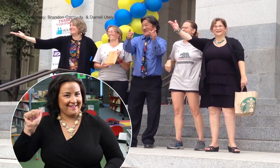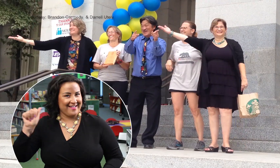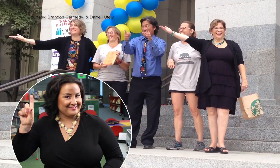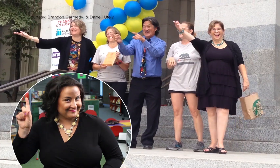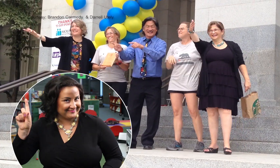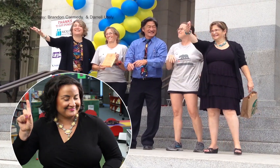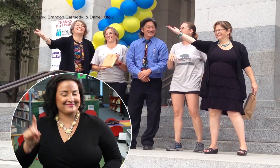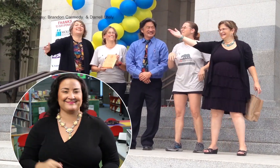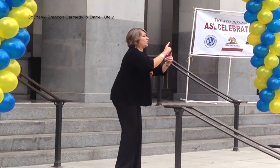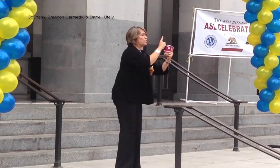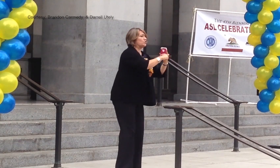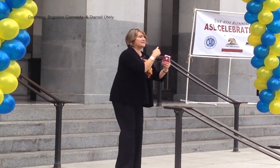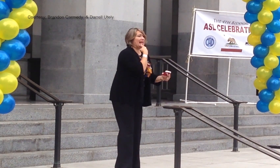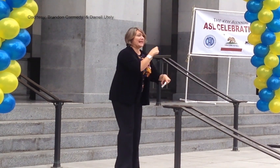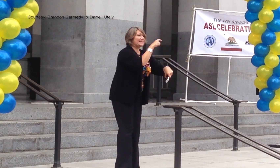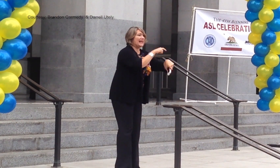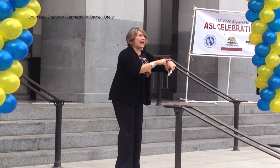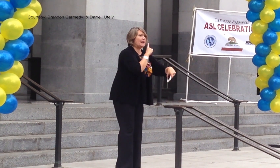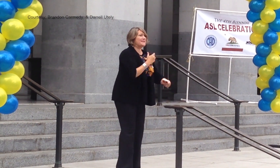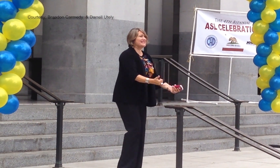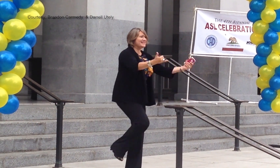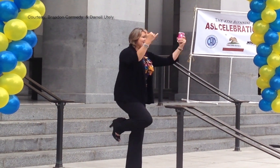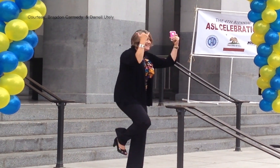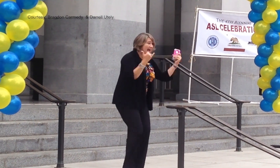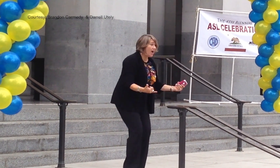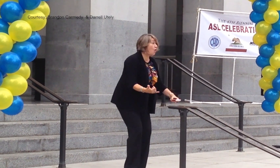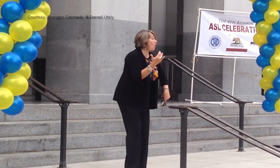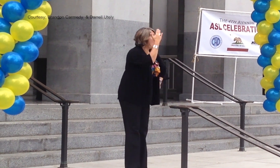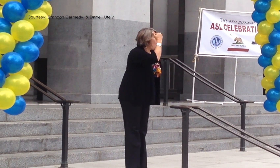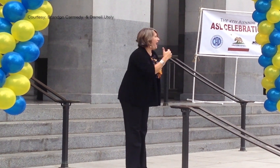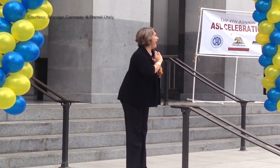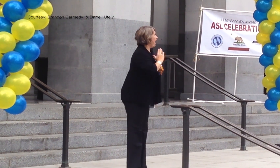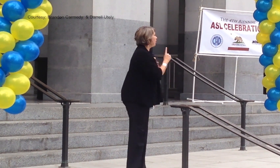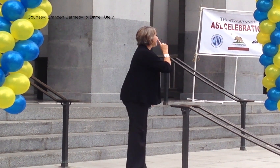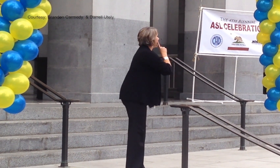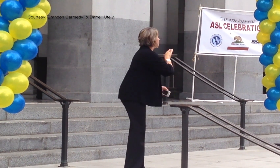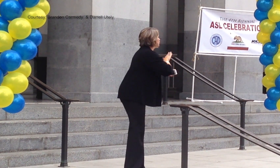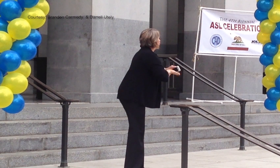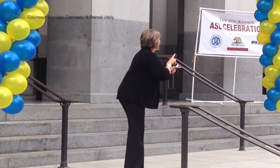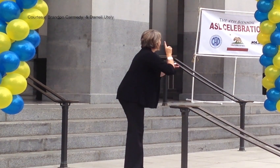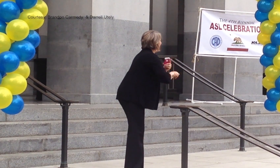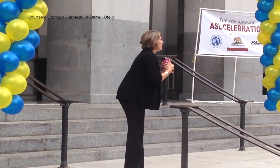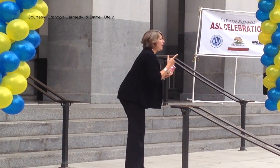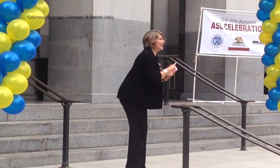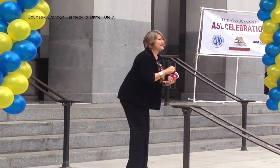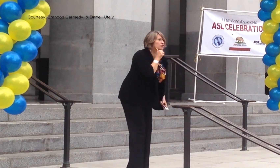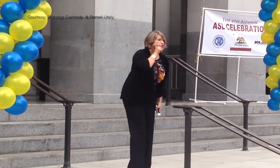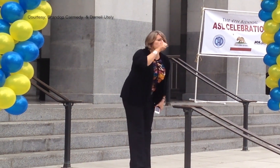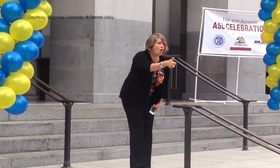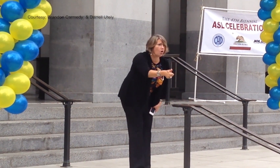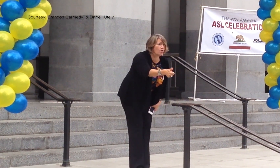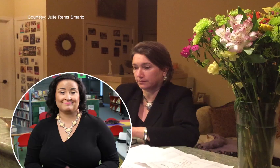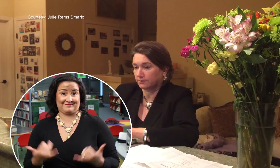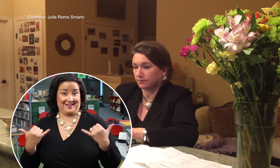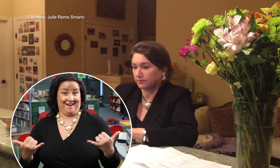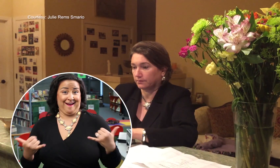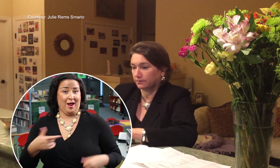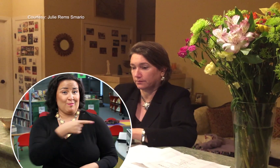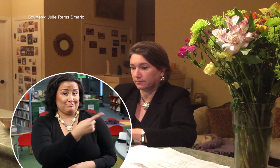the Deaf. The time is now. Our deaf children can't wait until tomorrow. And now she